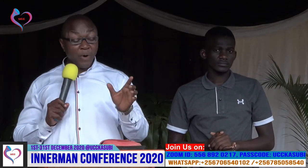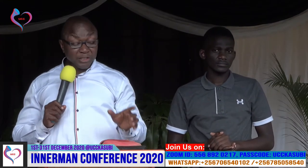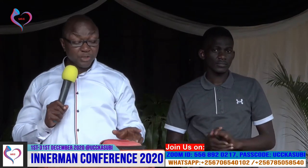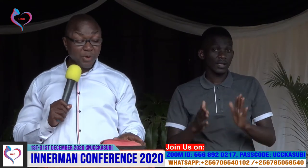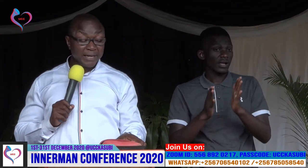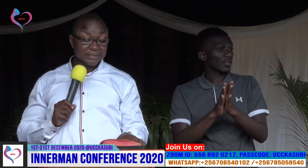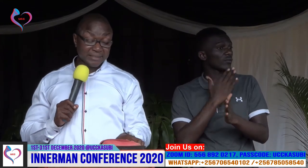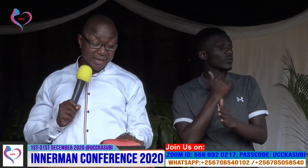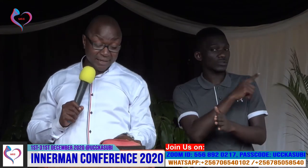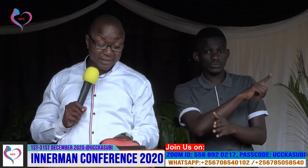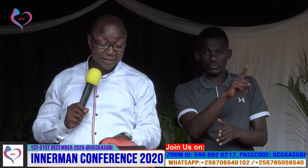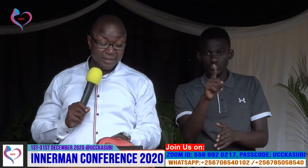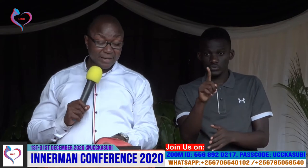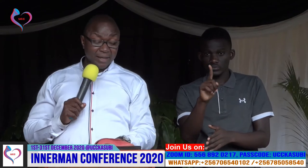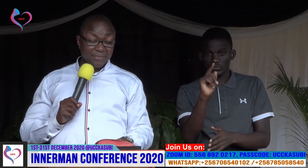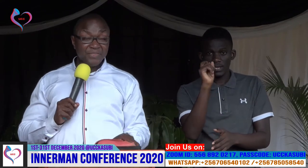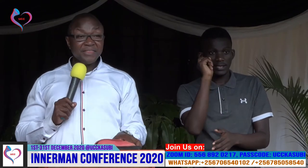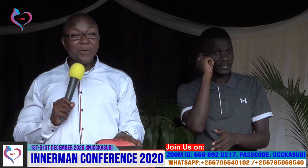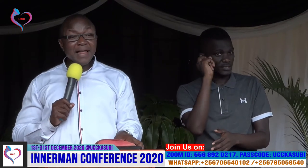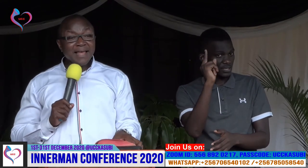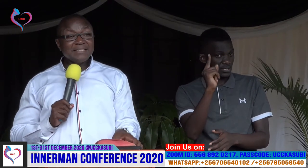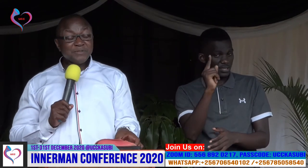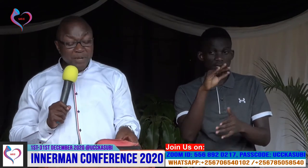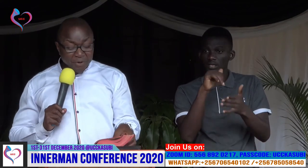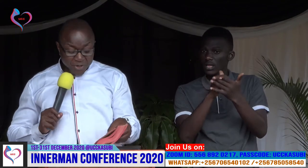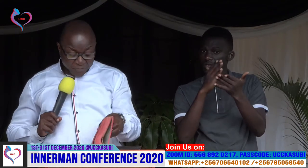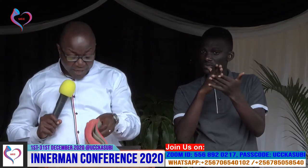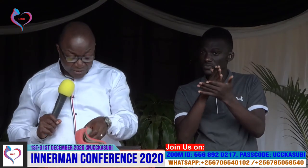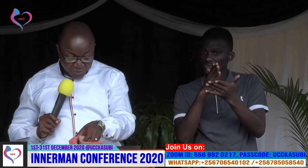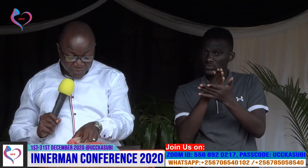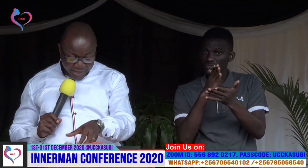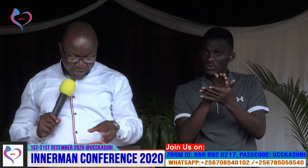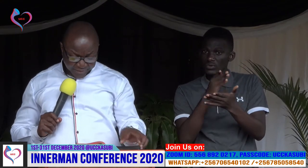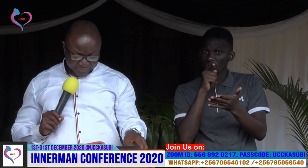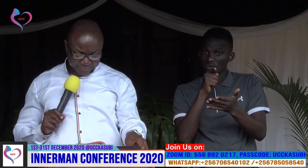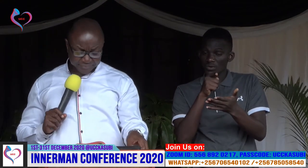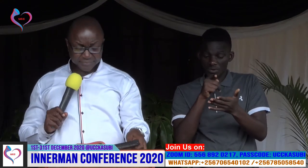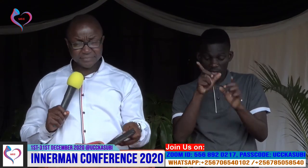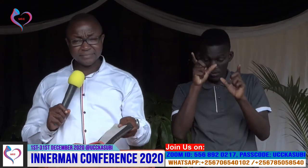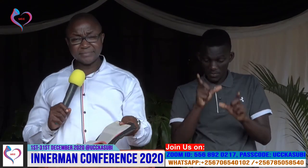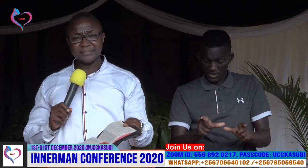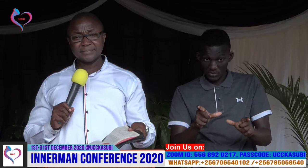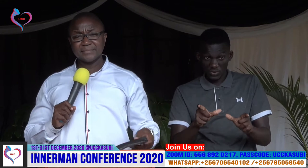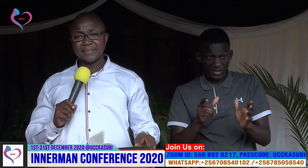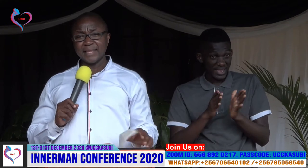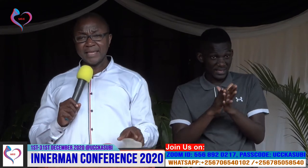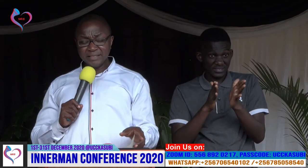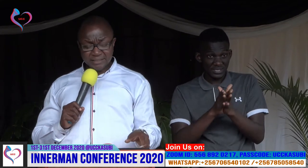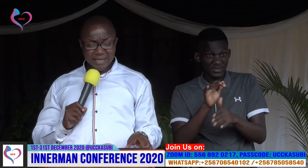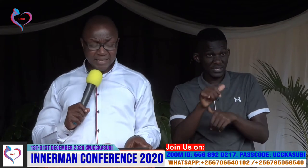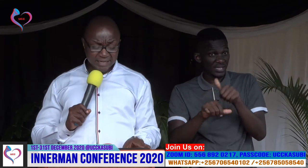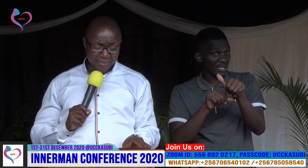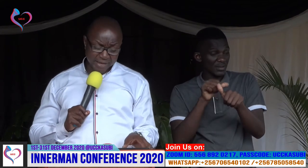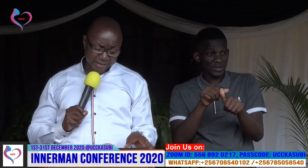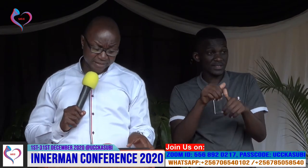And I want you to understand that the one that is being referred to there is